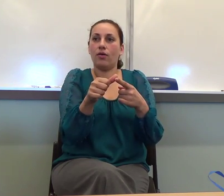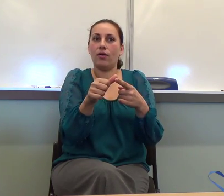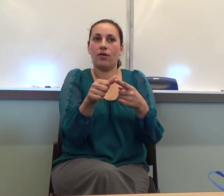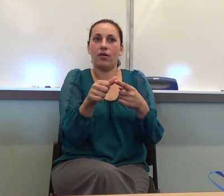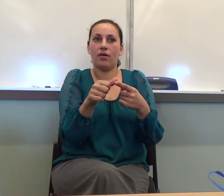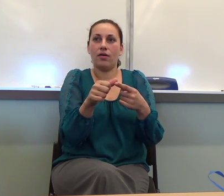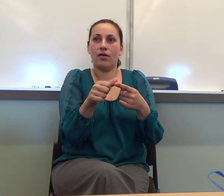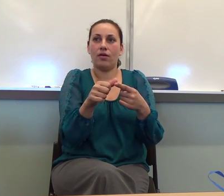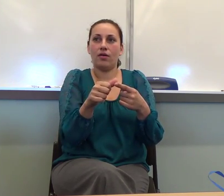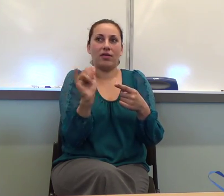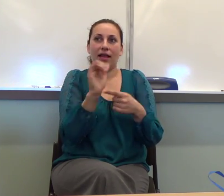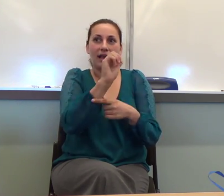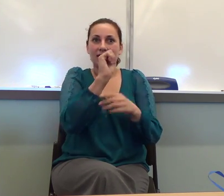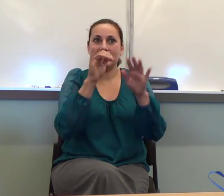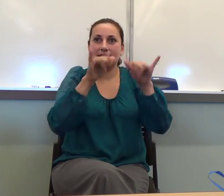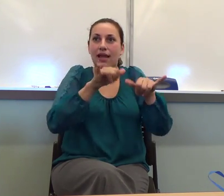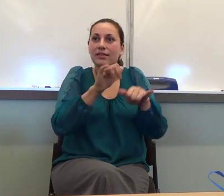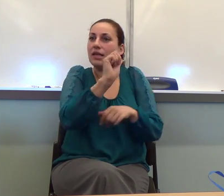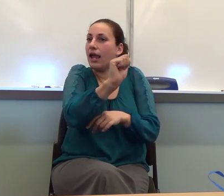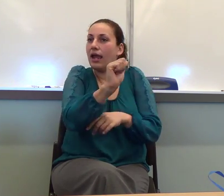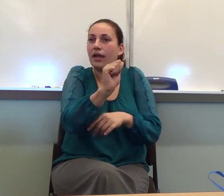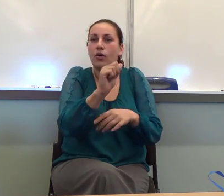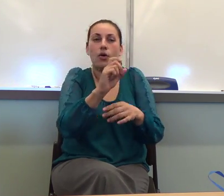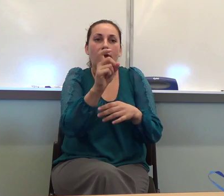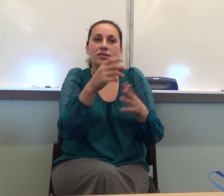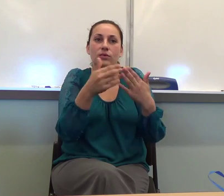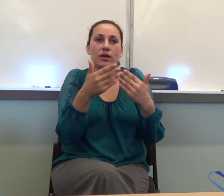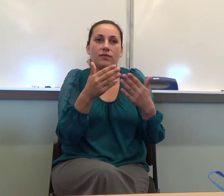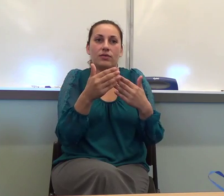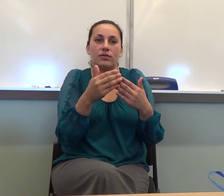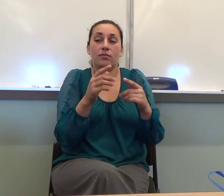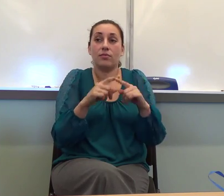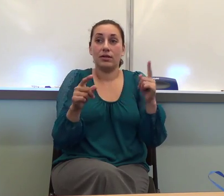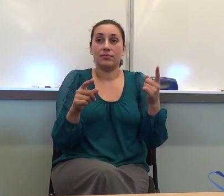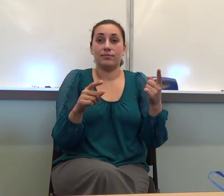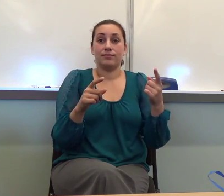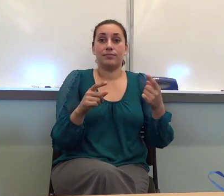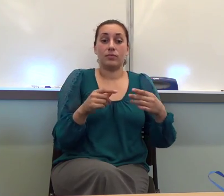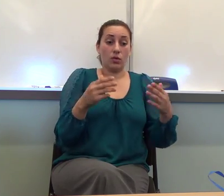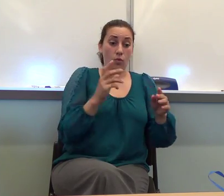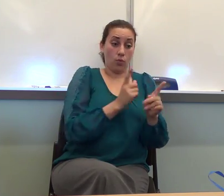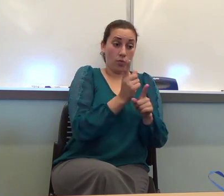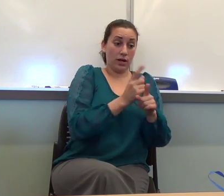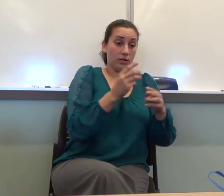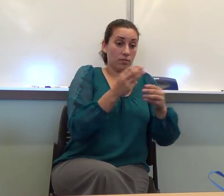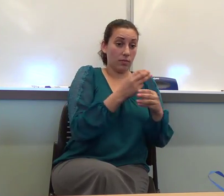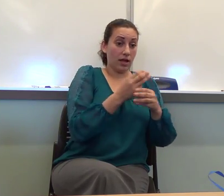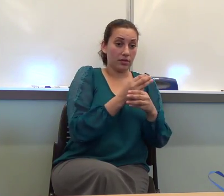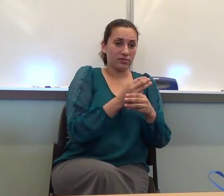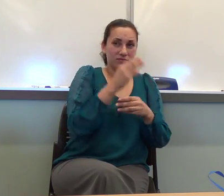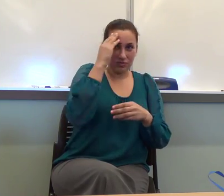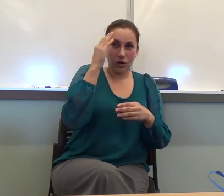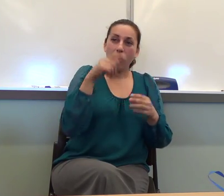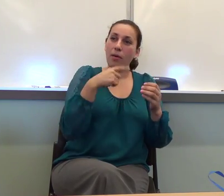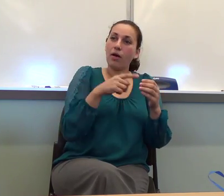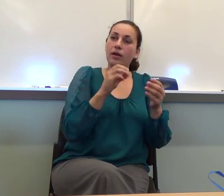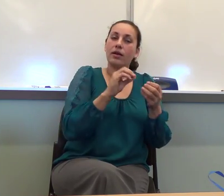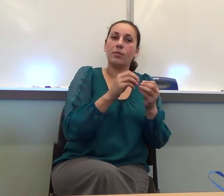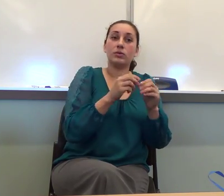Okay, see, the only difference between arithmetic, as we've learned it, we've gone through a lot of arithmetic so far, and algebra, is that